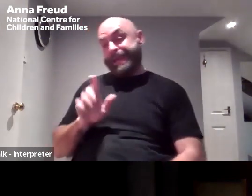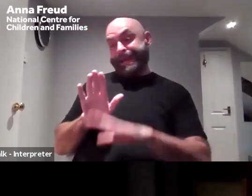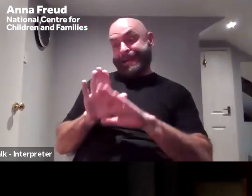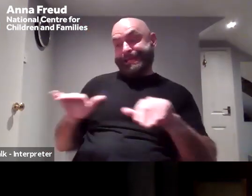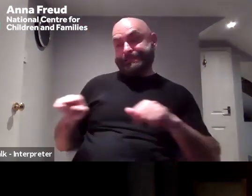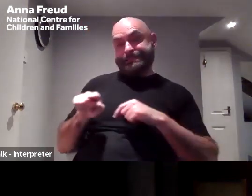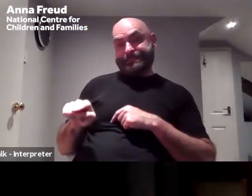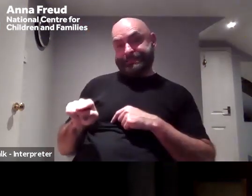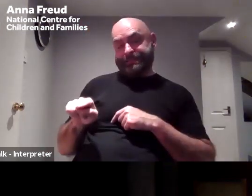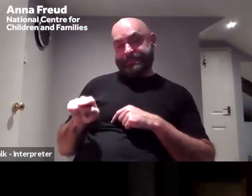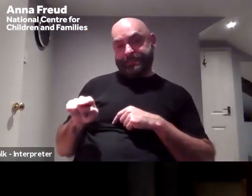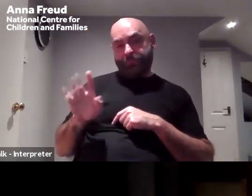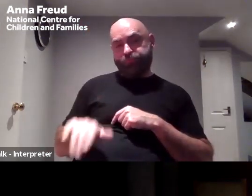were